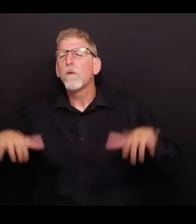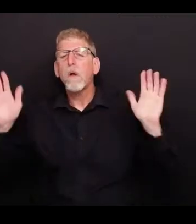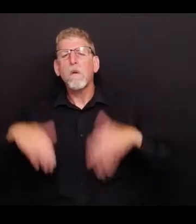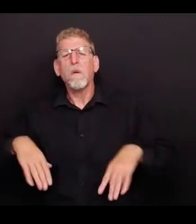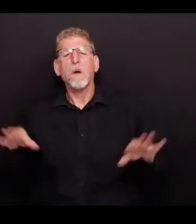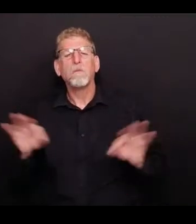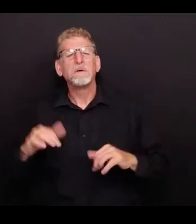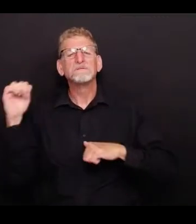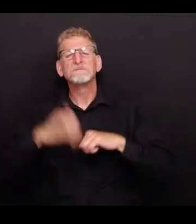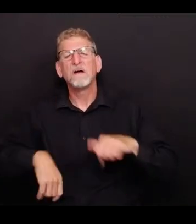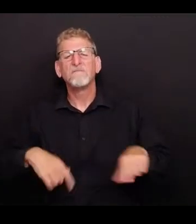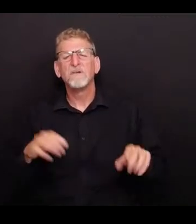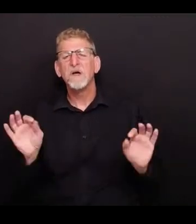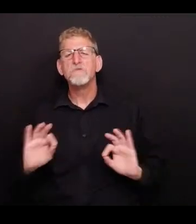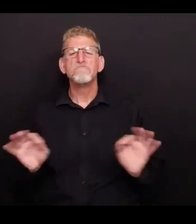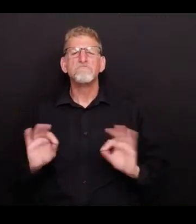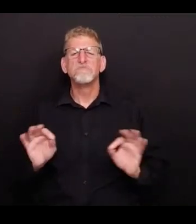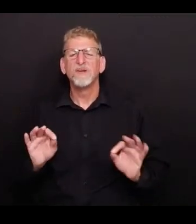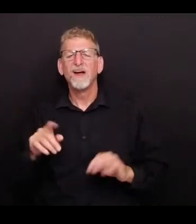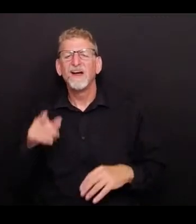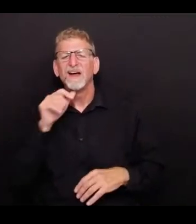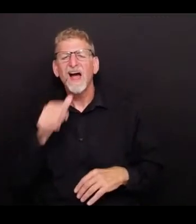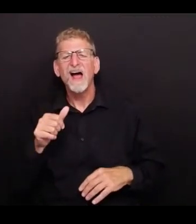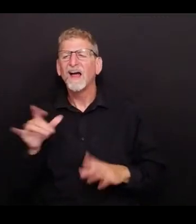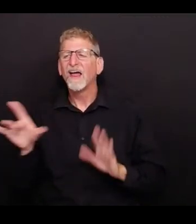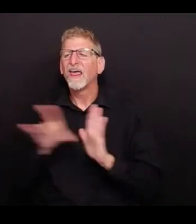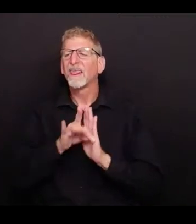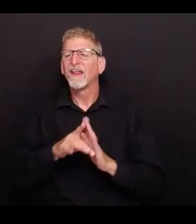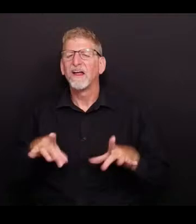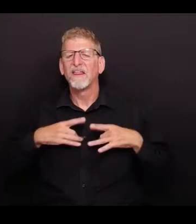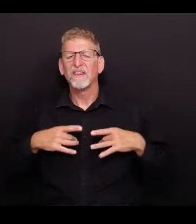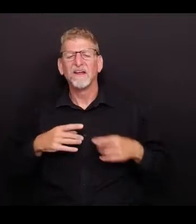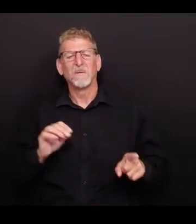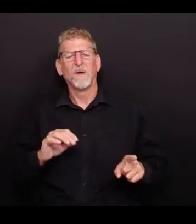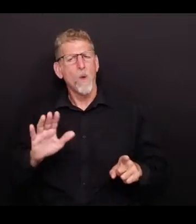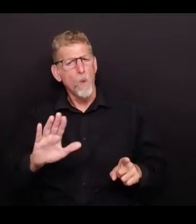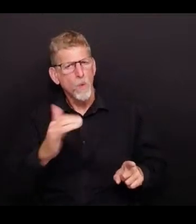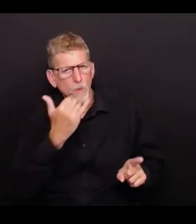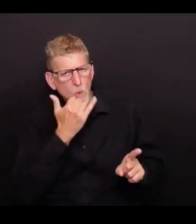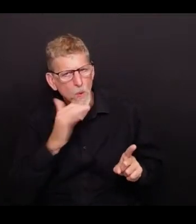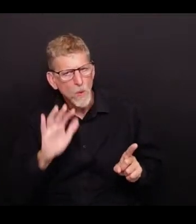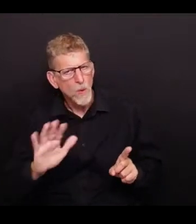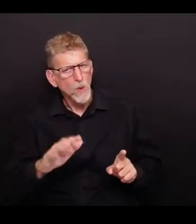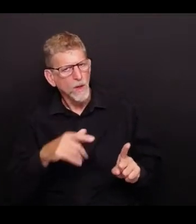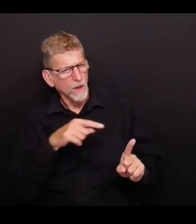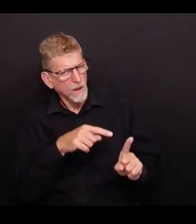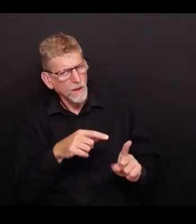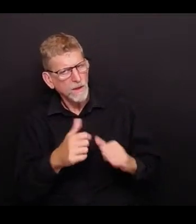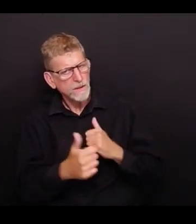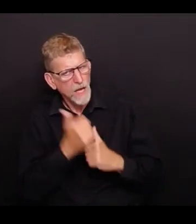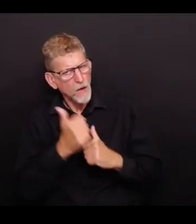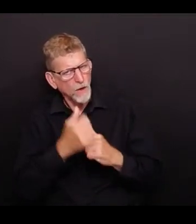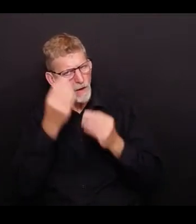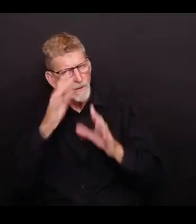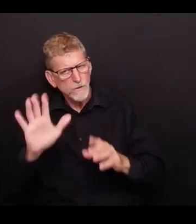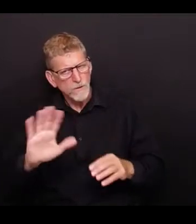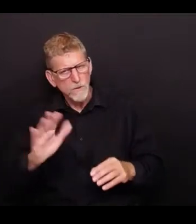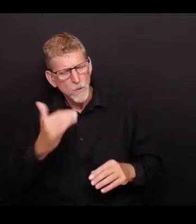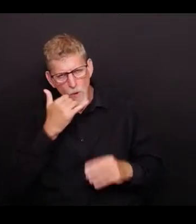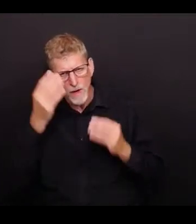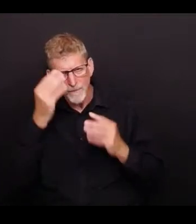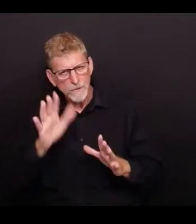just a mild cold for all kids and nothing to be worried about is one that can perpetuate